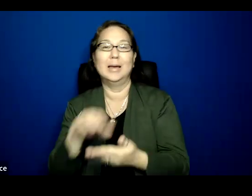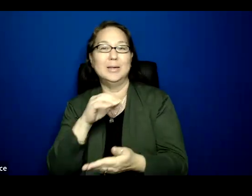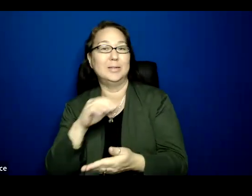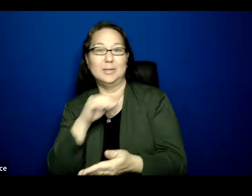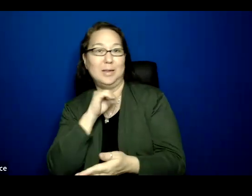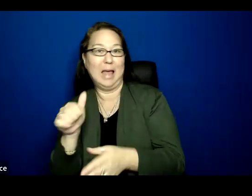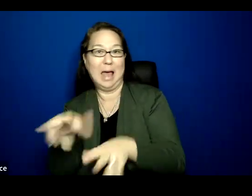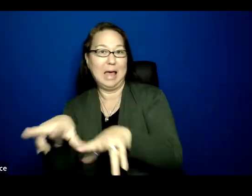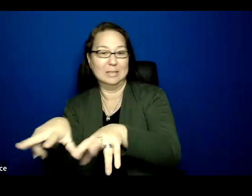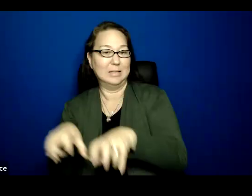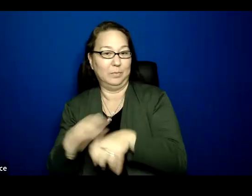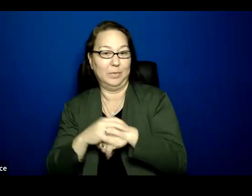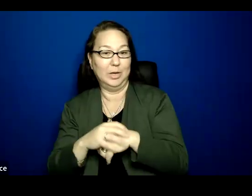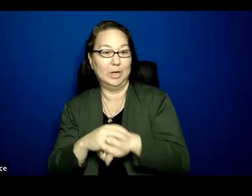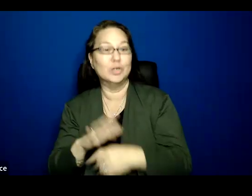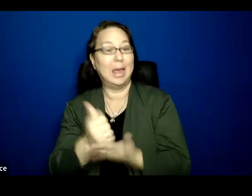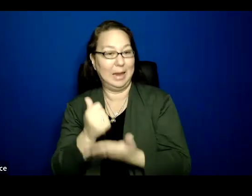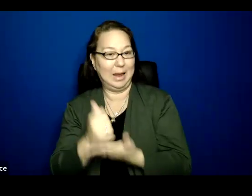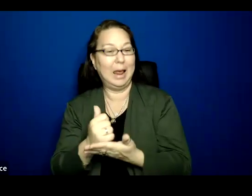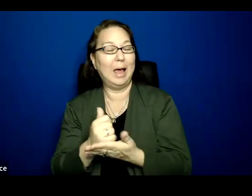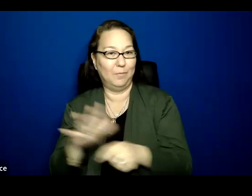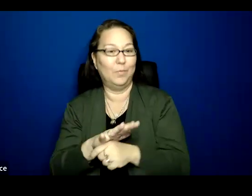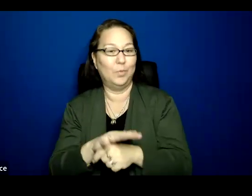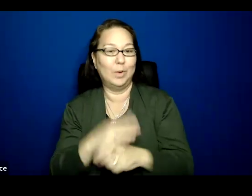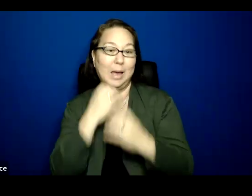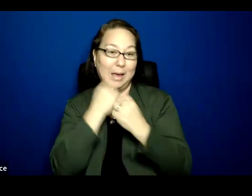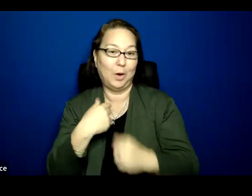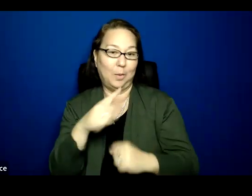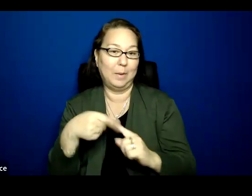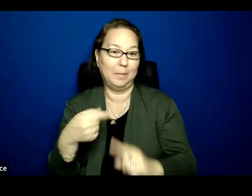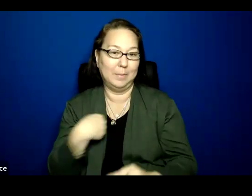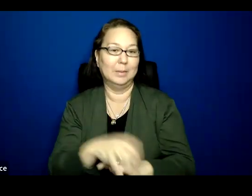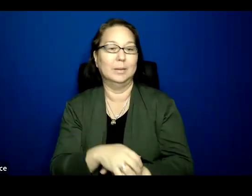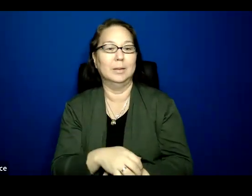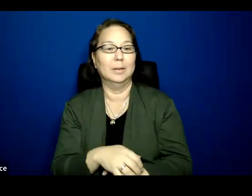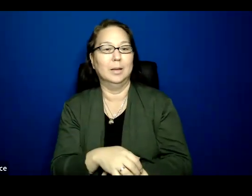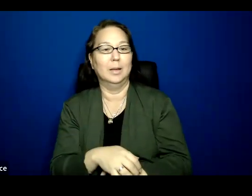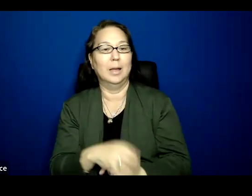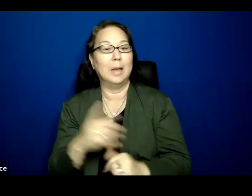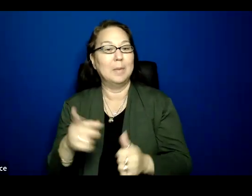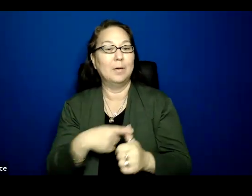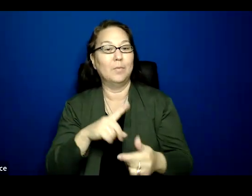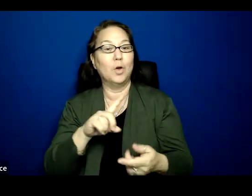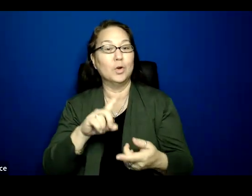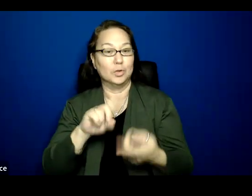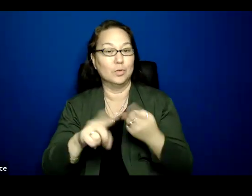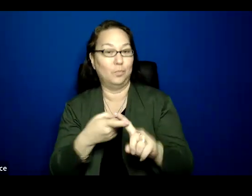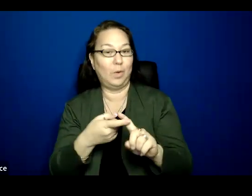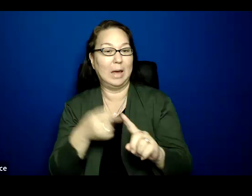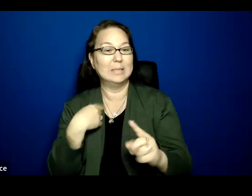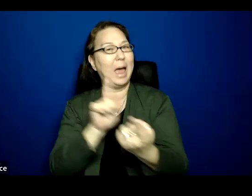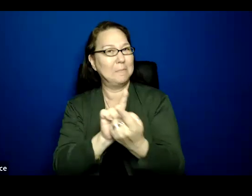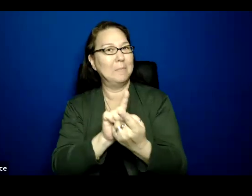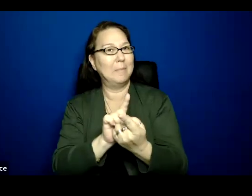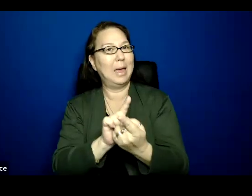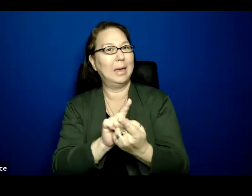were Josh, Nick, Xavier, and Vida. I met them in gym class on my first